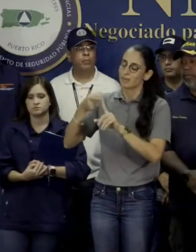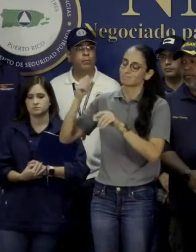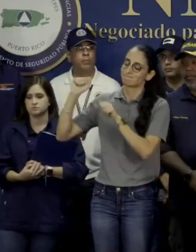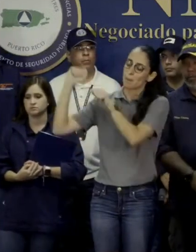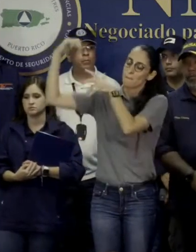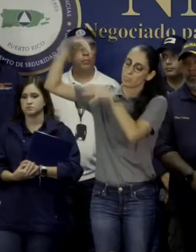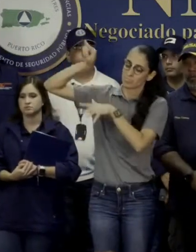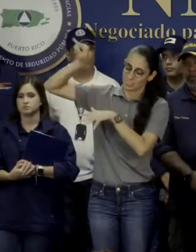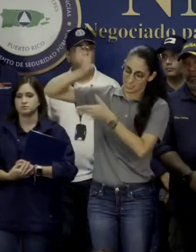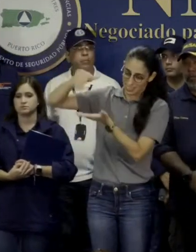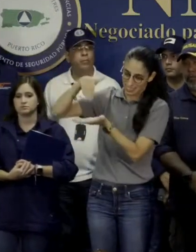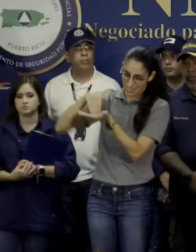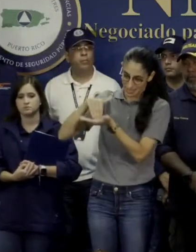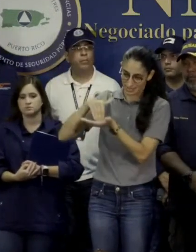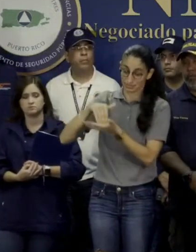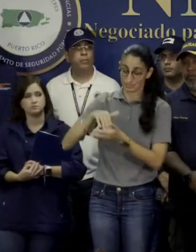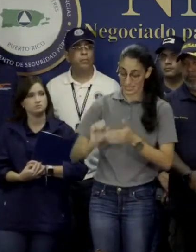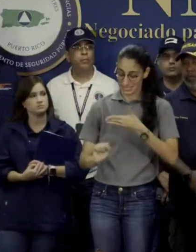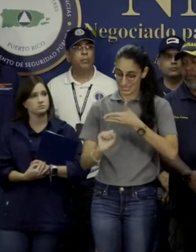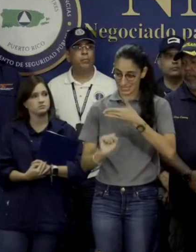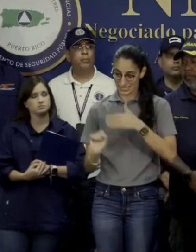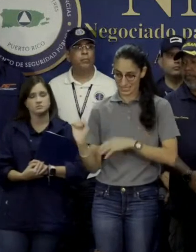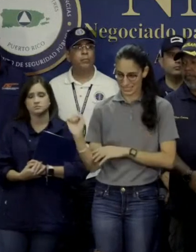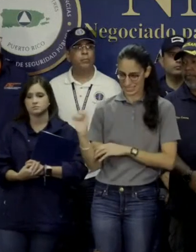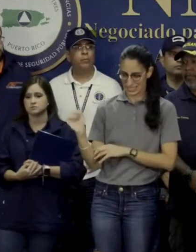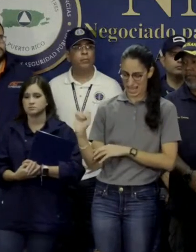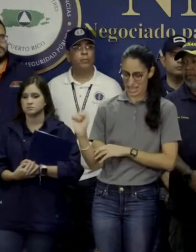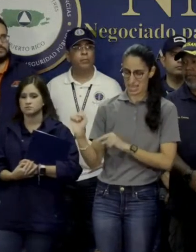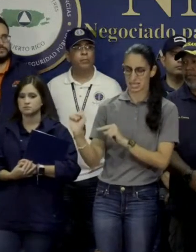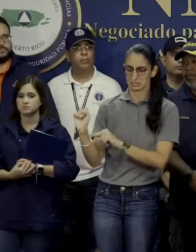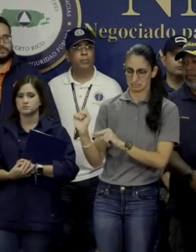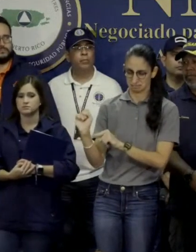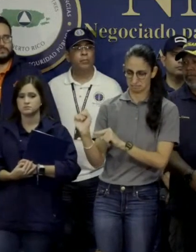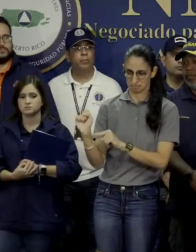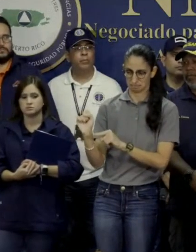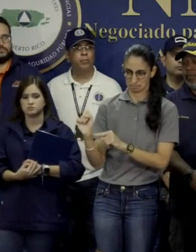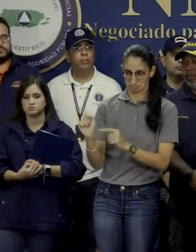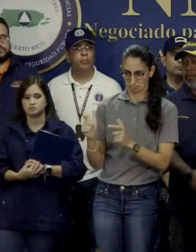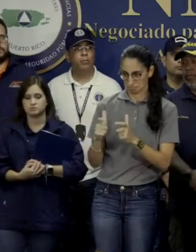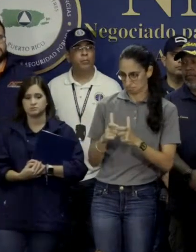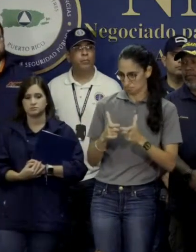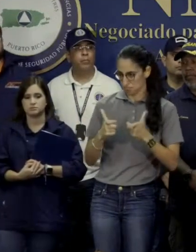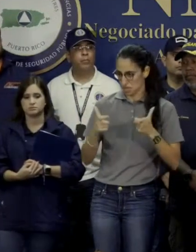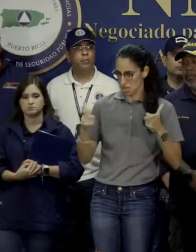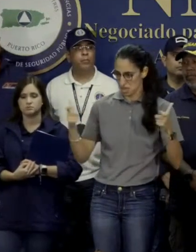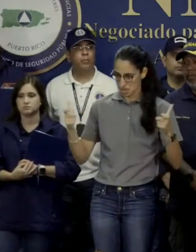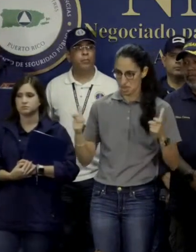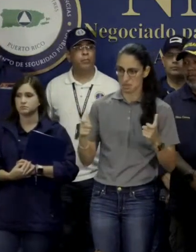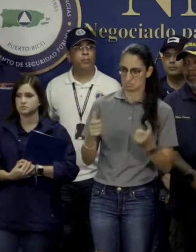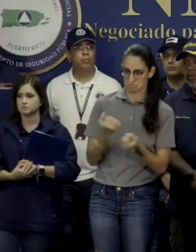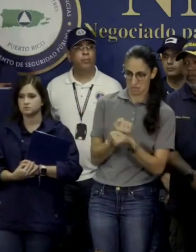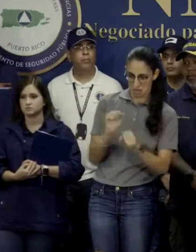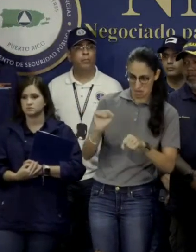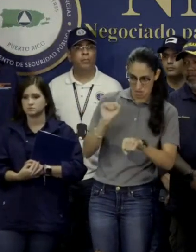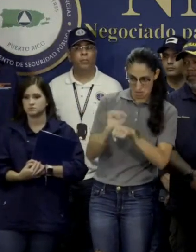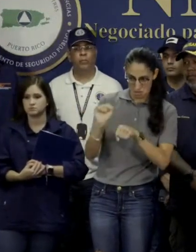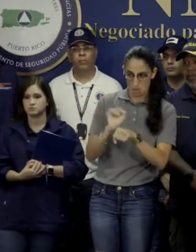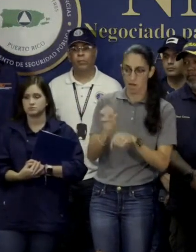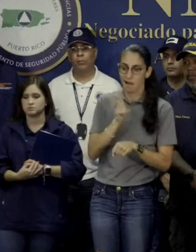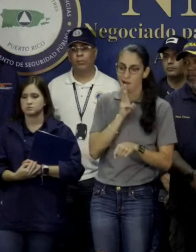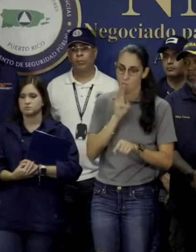Salinas is a town in the south of Puerto Rico where there was a big rescue operation because of flooding in the